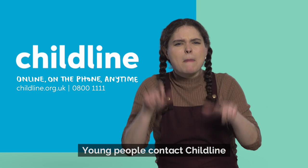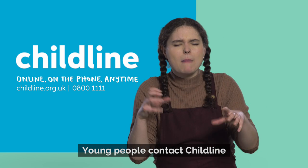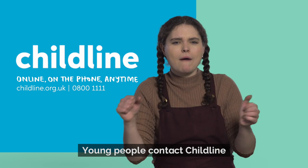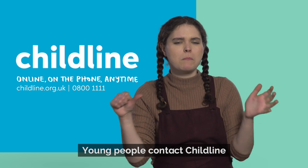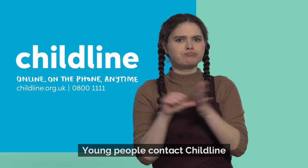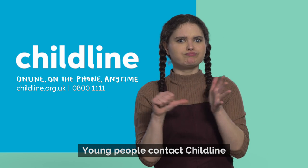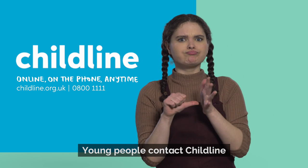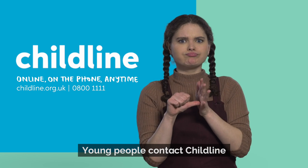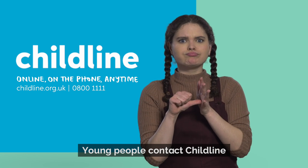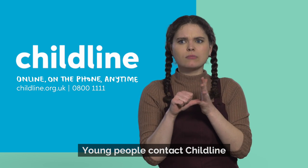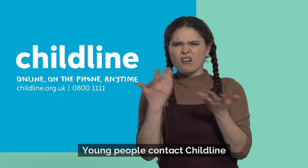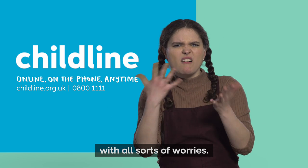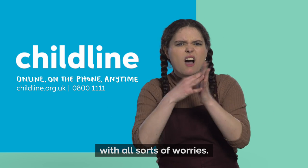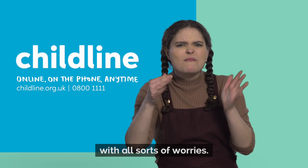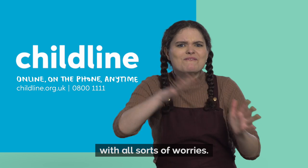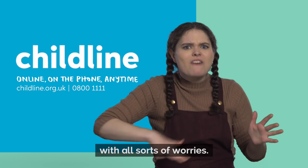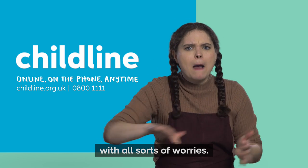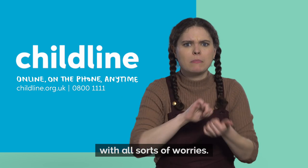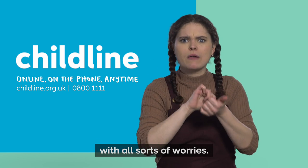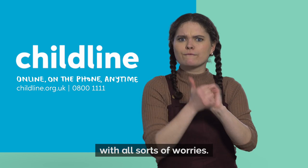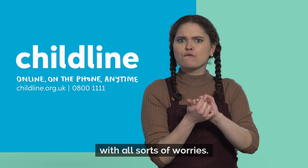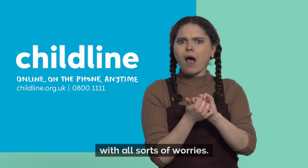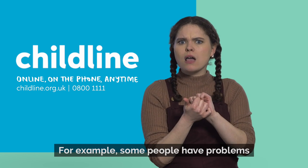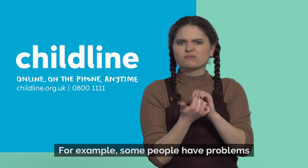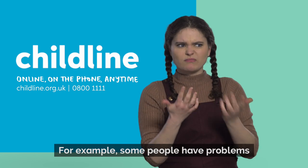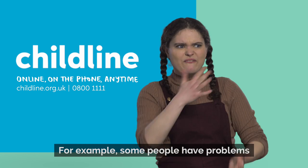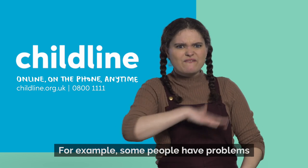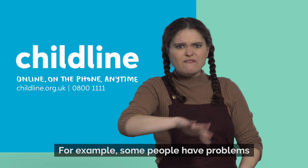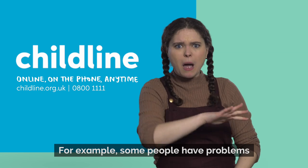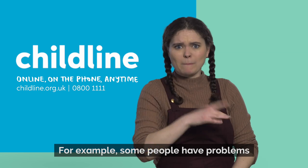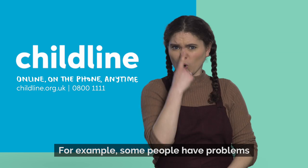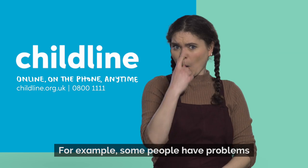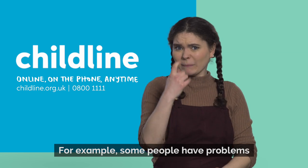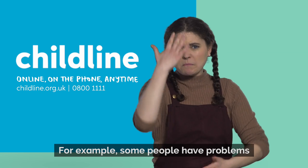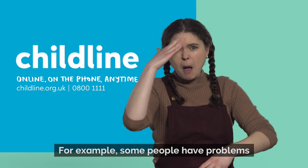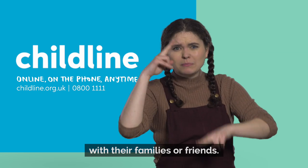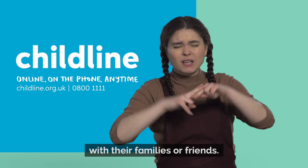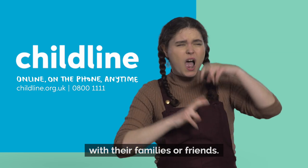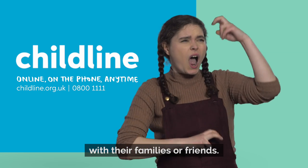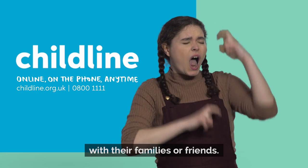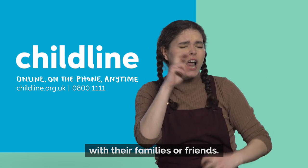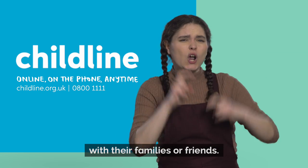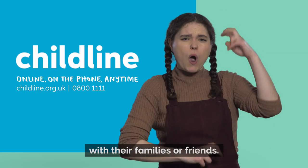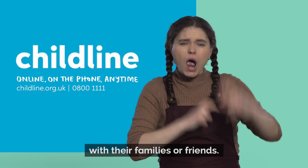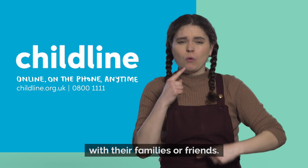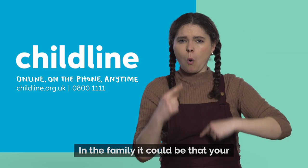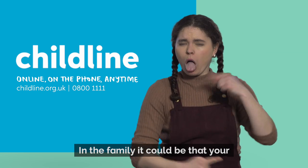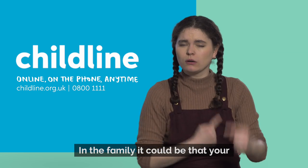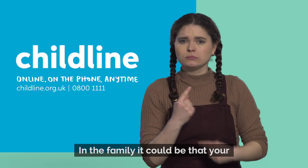Young people contact Childline with all sorts of worries. For example, some people have problems with their families or friends. In